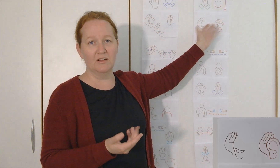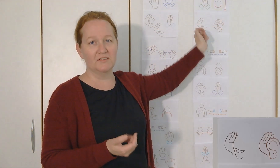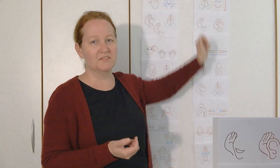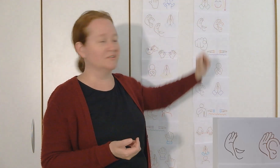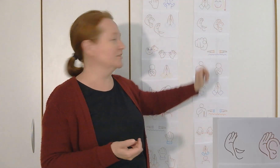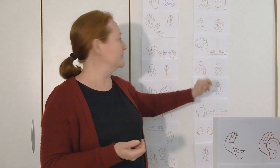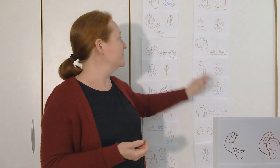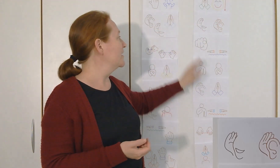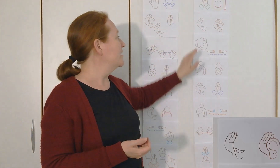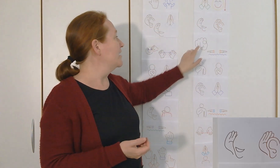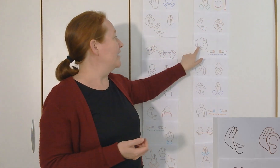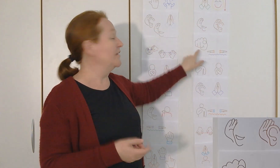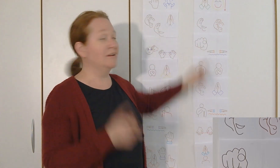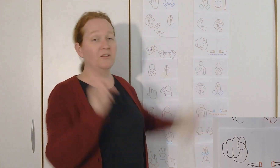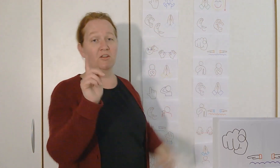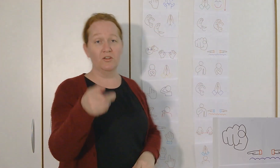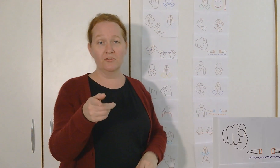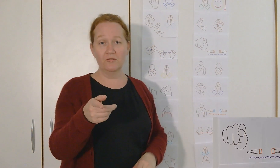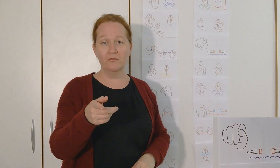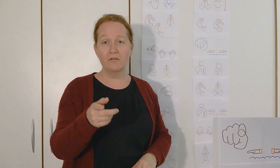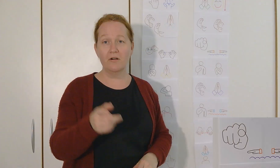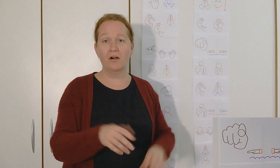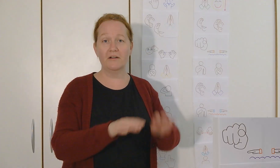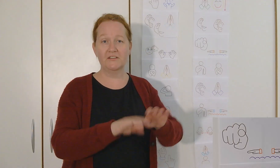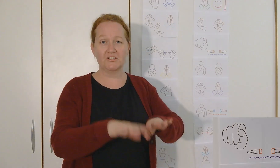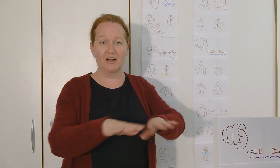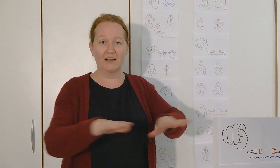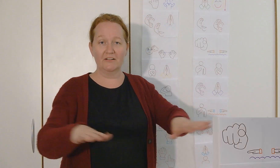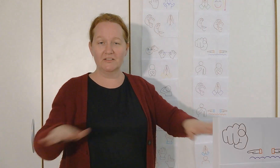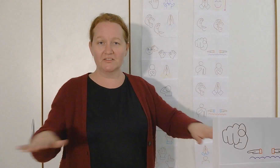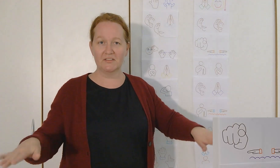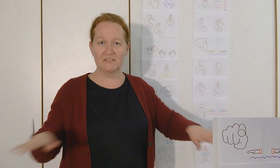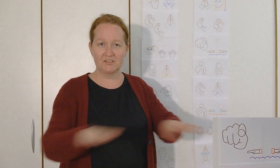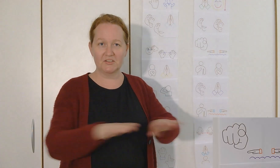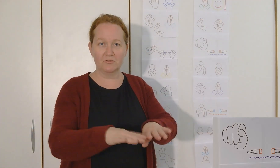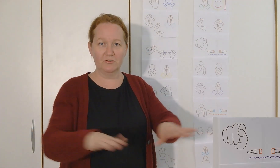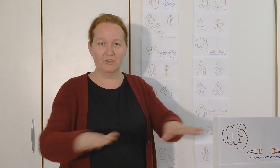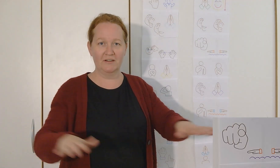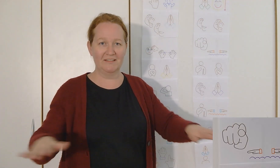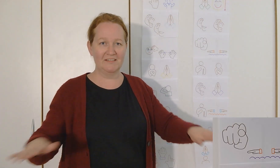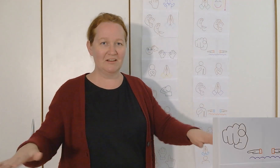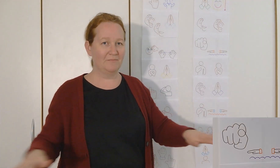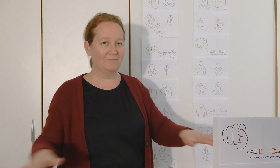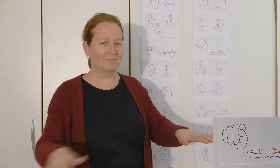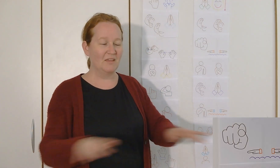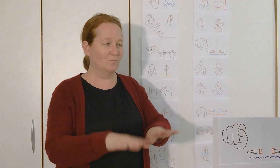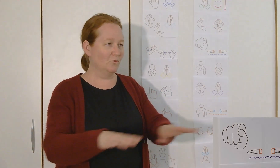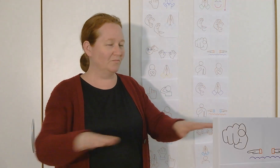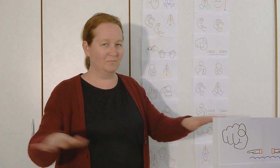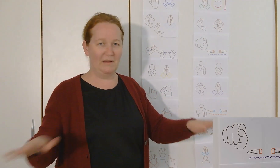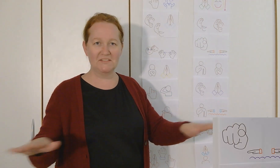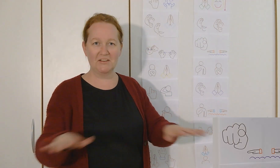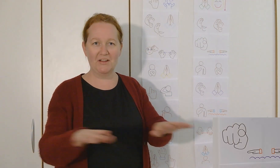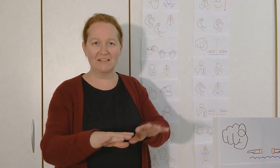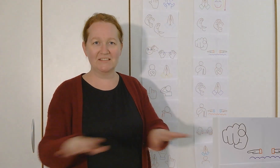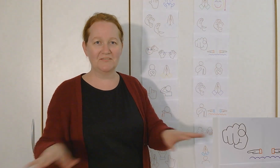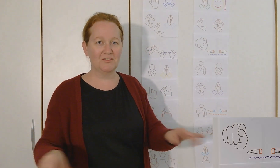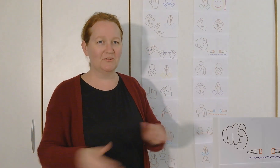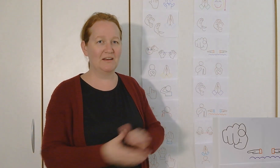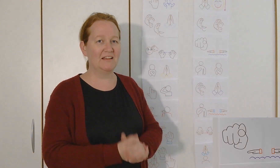answer it. And then you are his child. So this children is bouncing your hands as if you're indicating